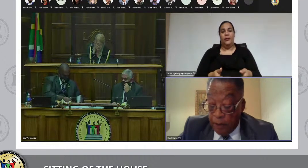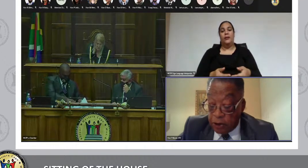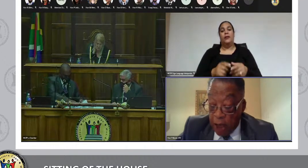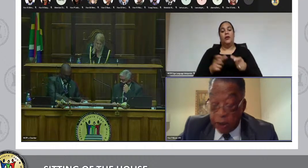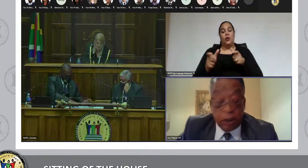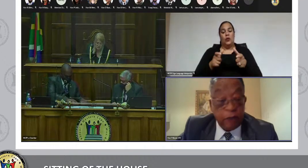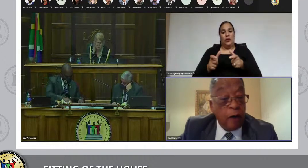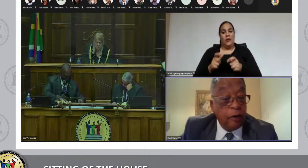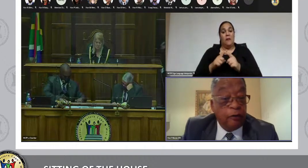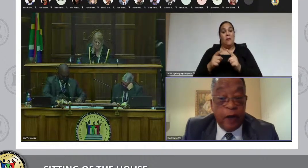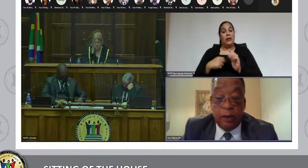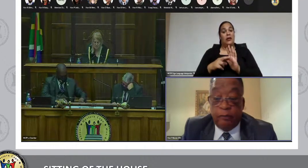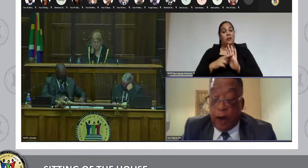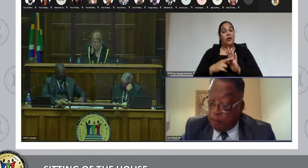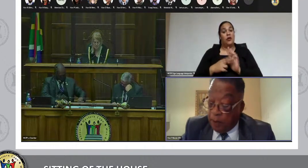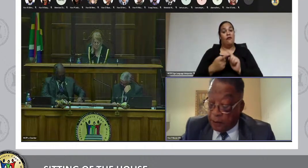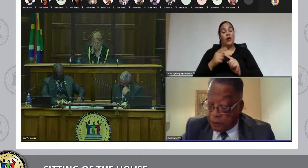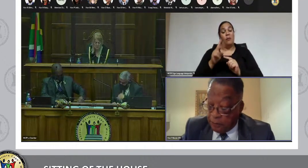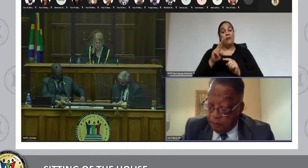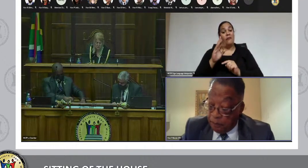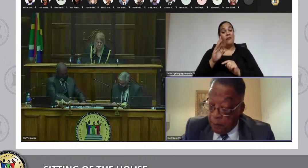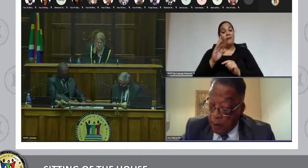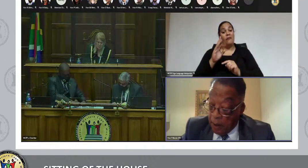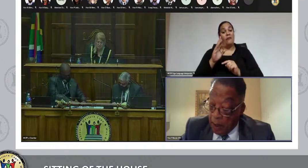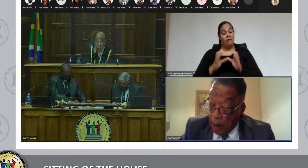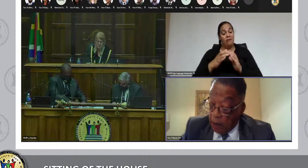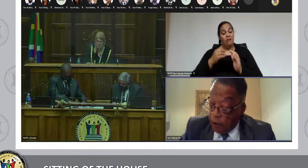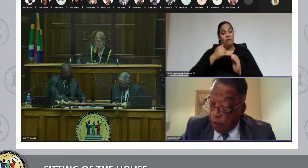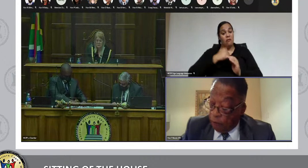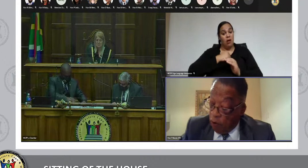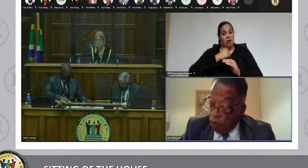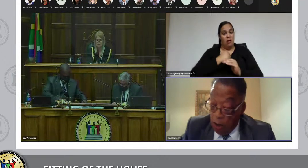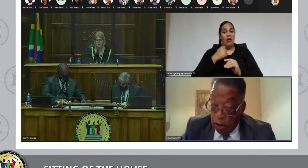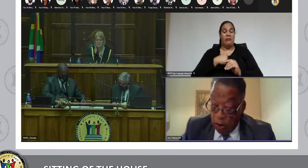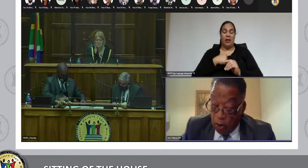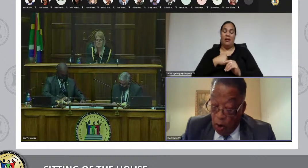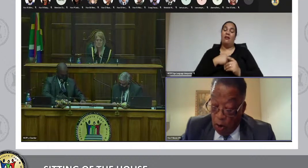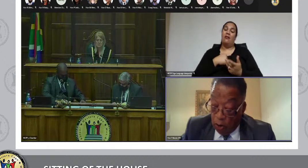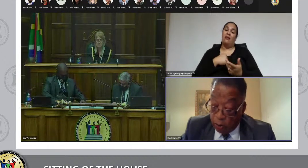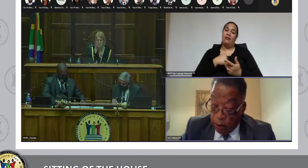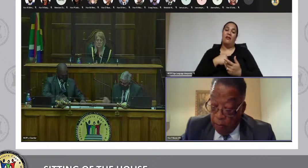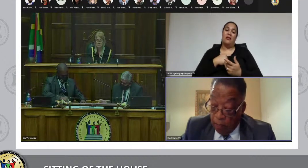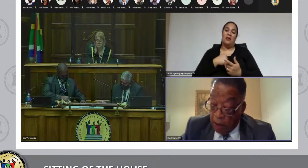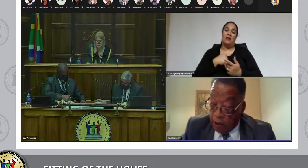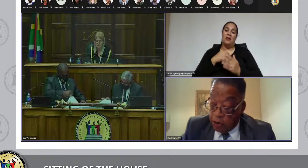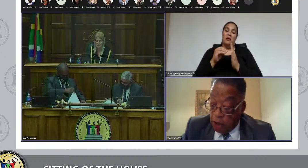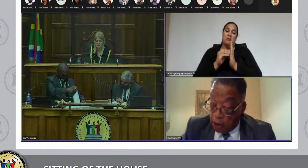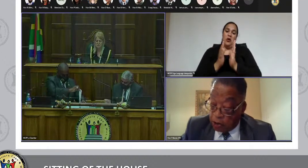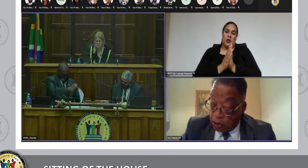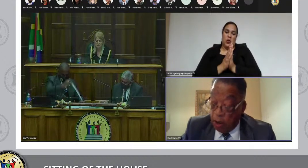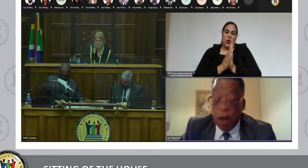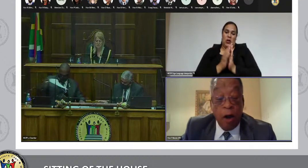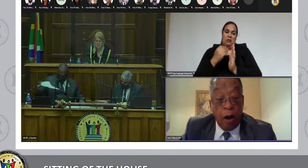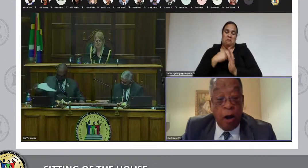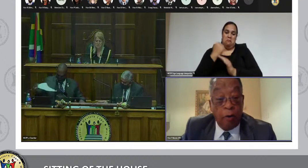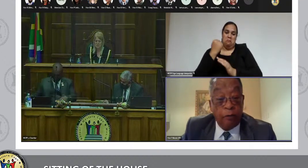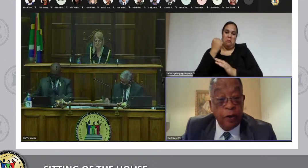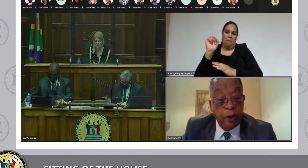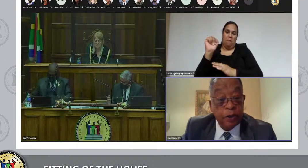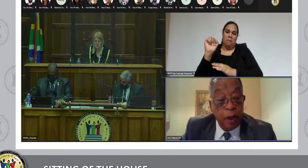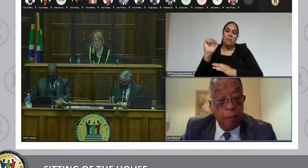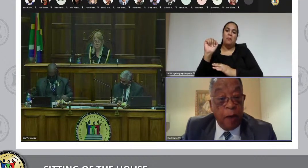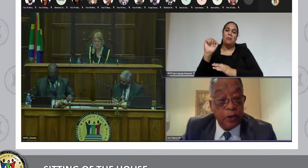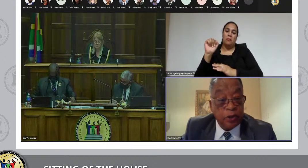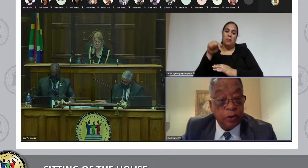As representative of the Freedom Front Plus, I therefore record my rejection